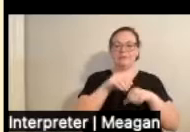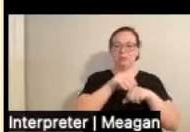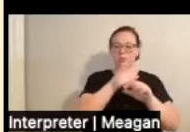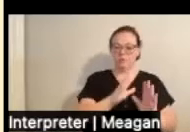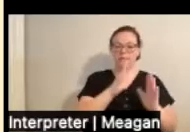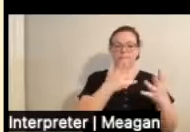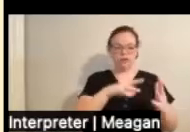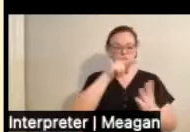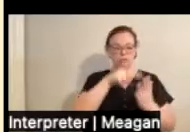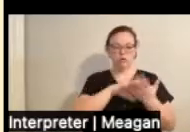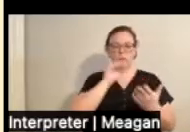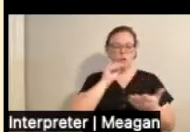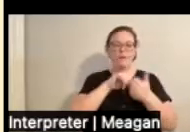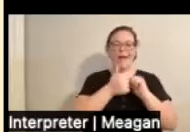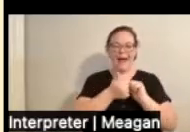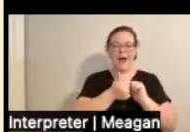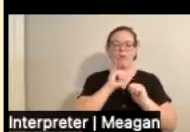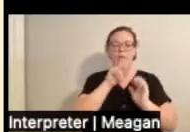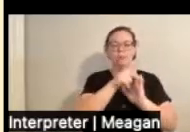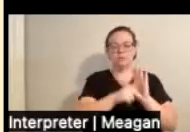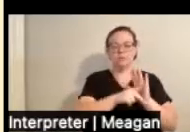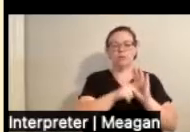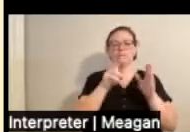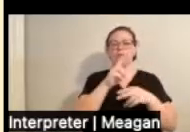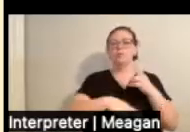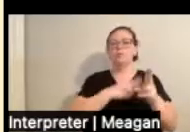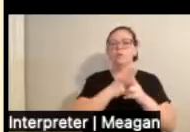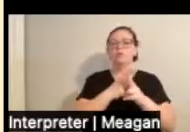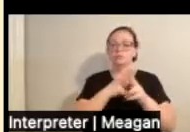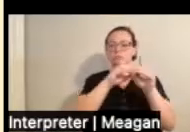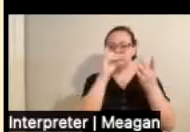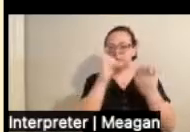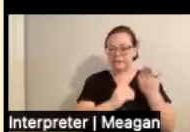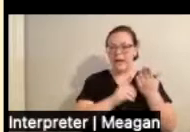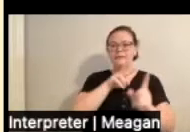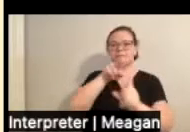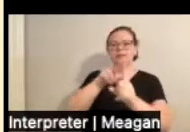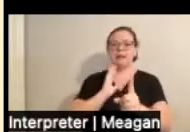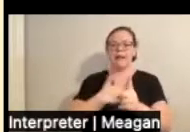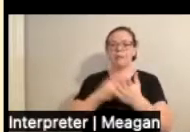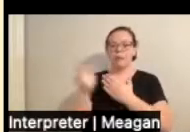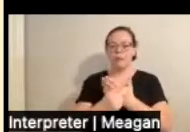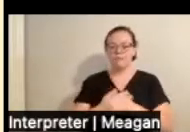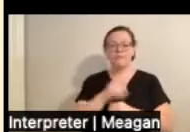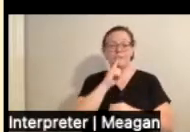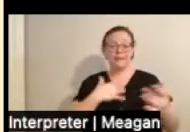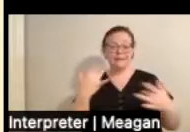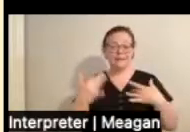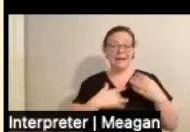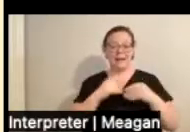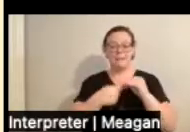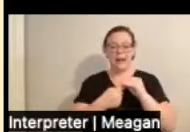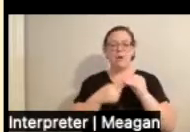better understand and apply the principles of universal design. And we are very excited about the accessibility that online